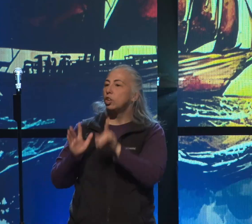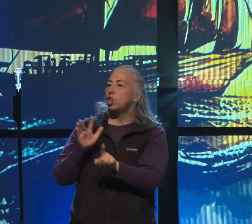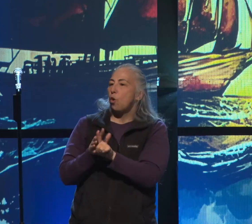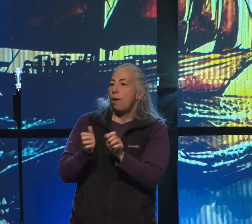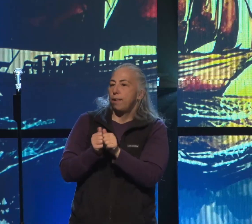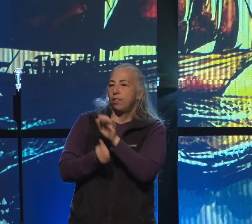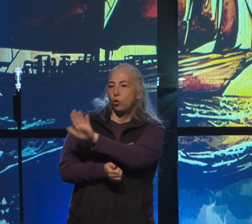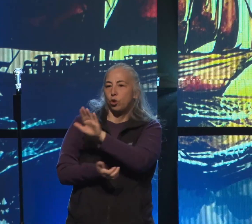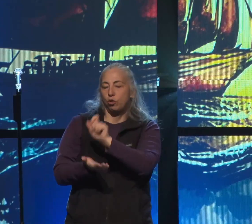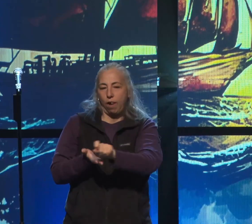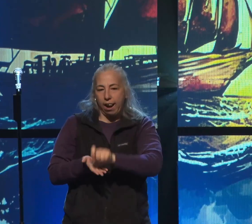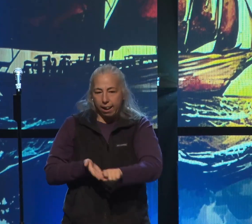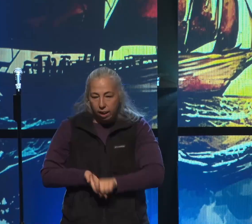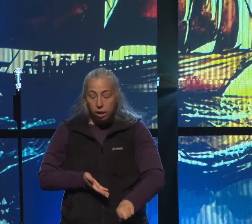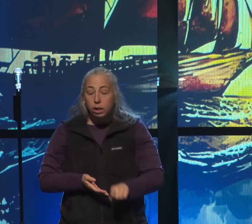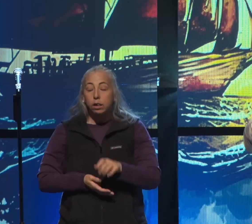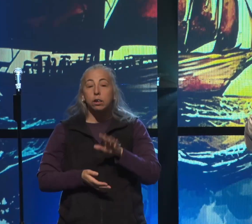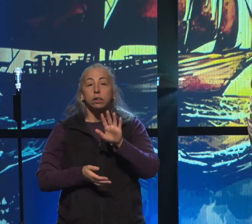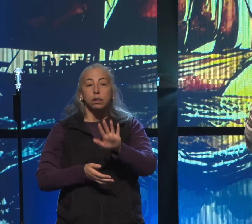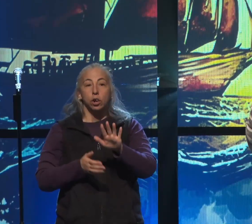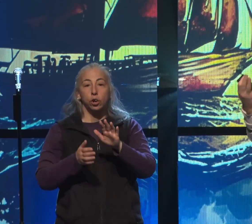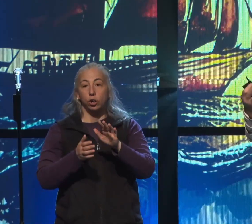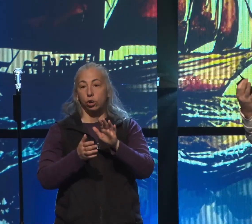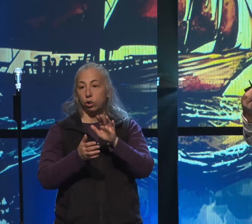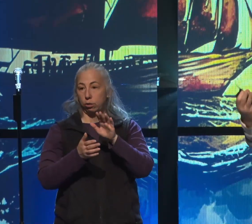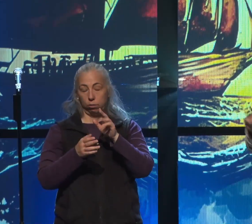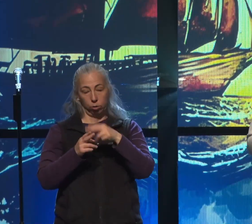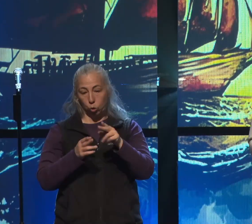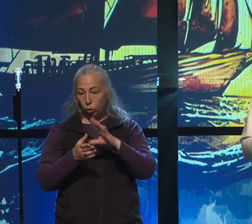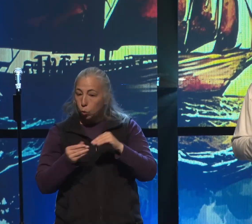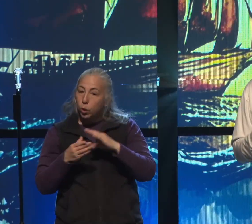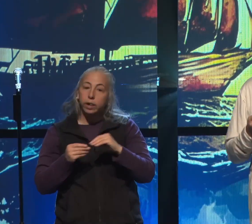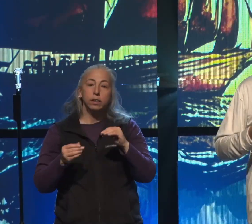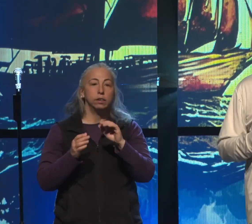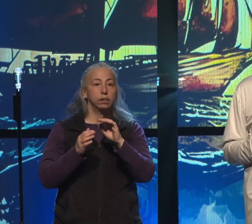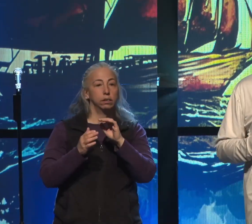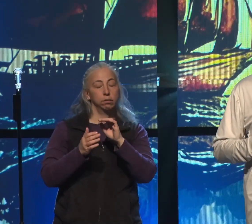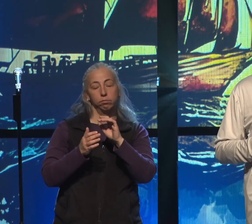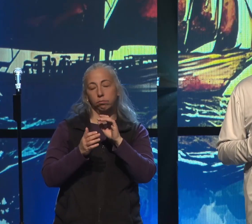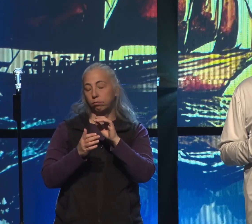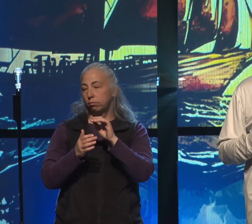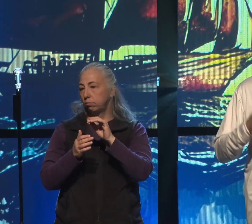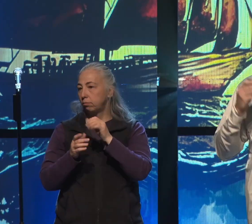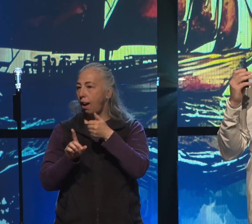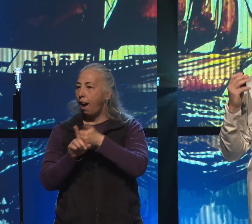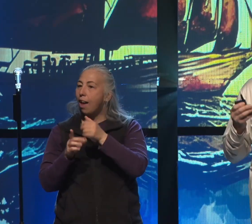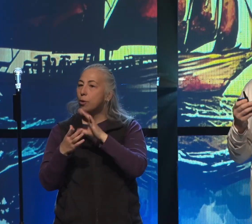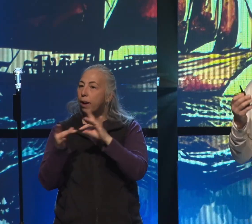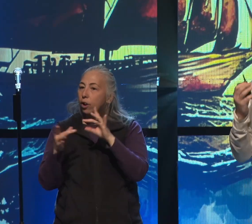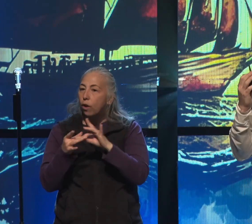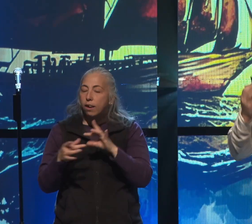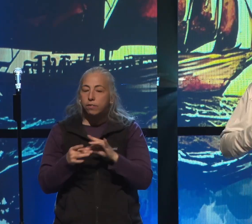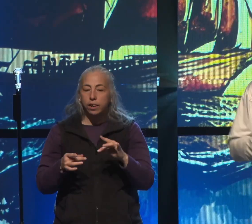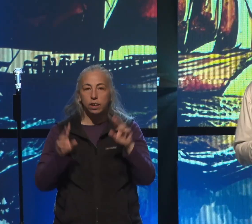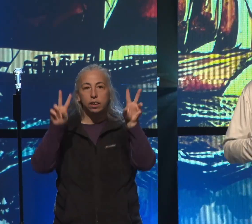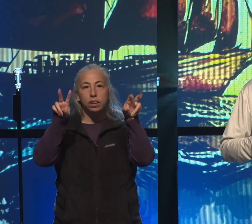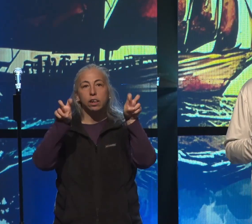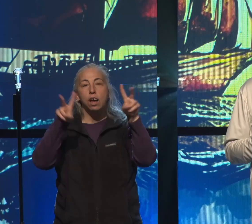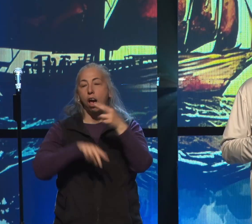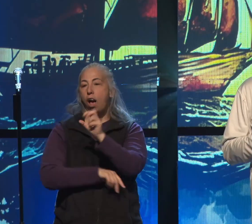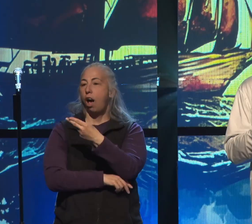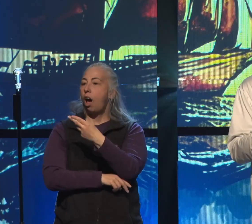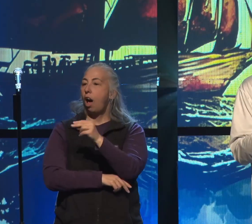those experiences in a book, in a kind of a semi-autobiographical work that she called Hospital